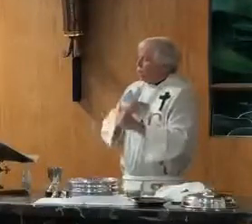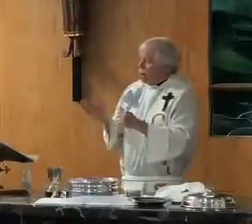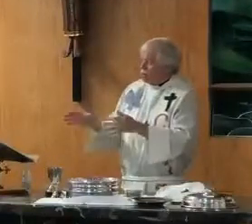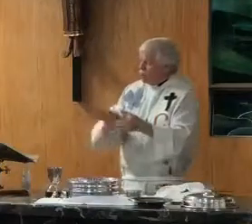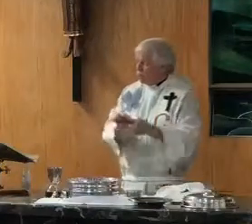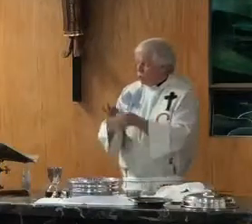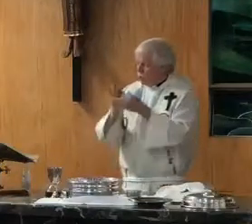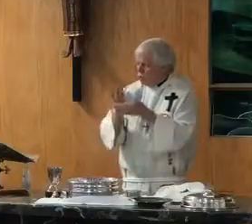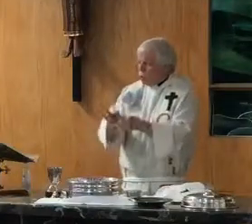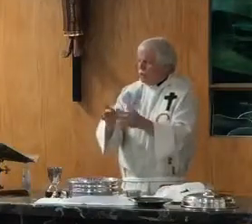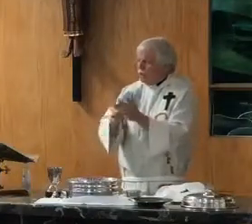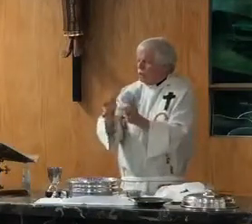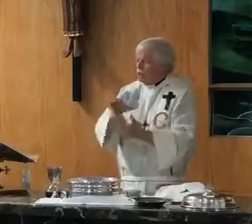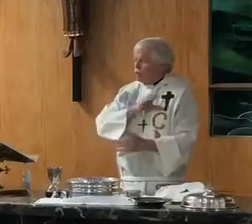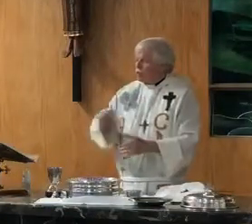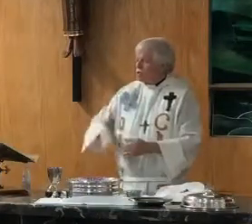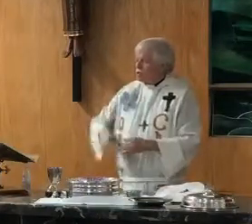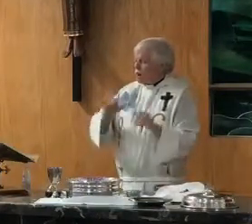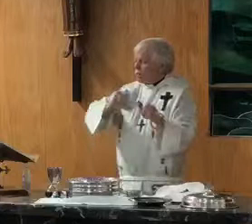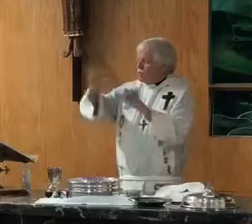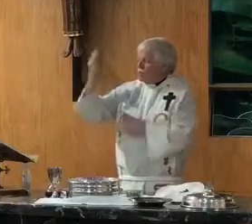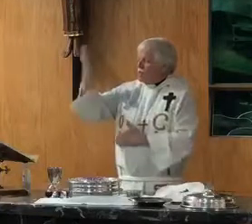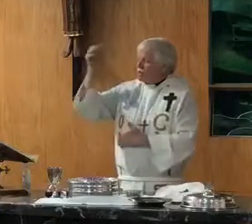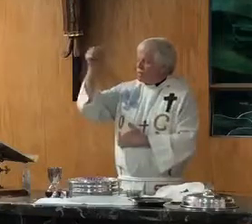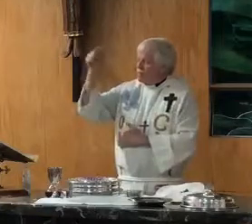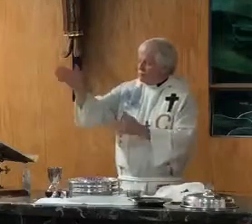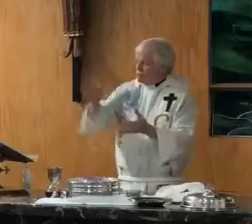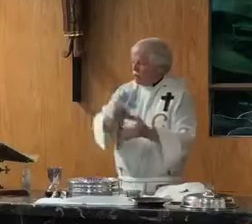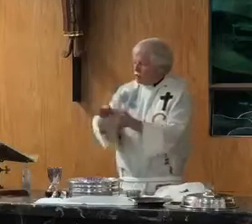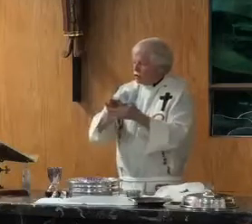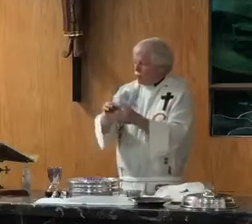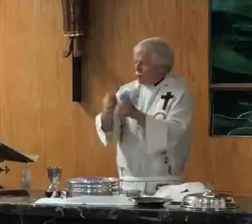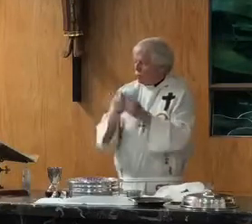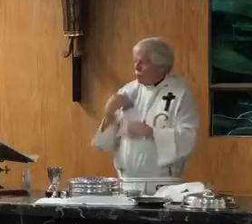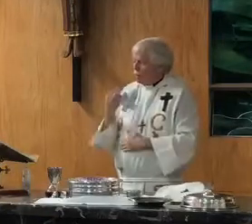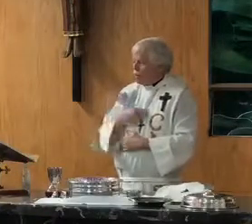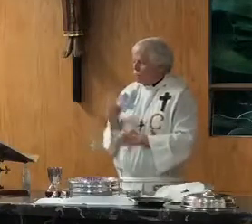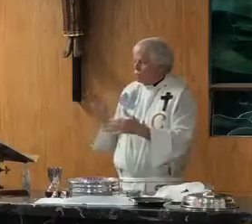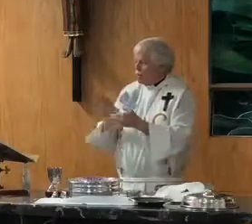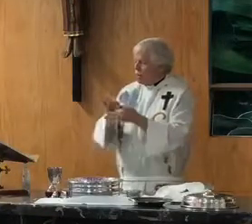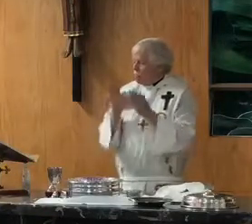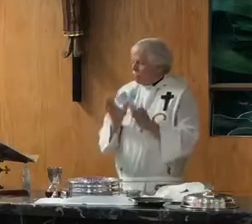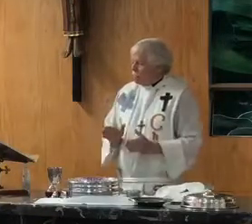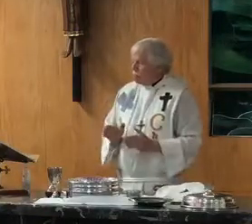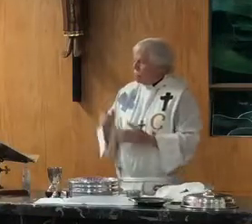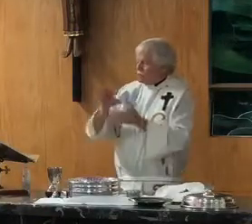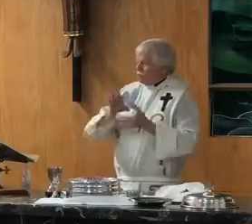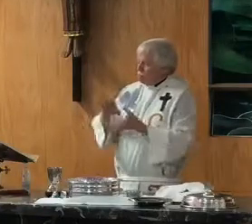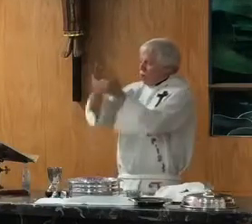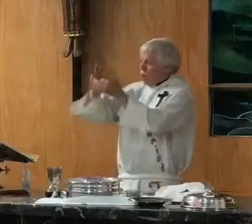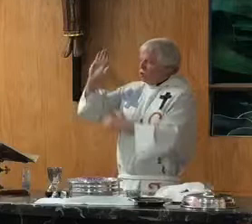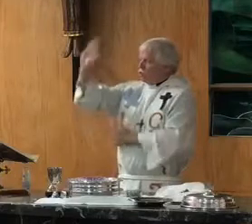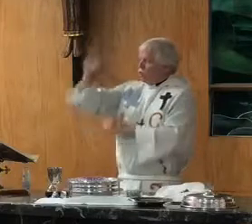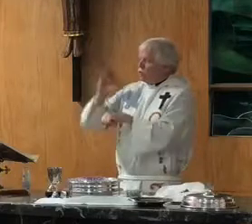Communion, help us to join with Jesus Christ, just as he himself joins with us, members